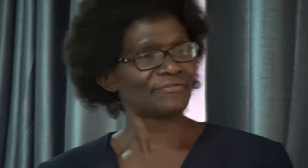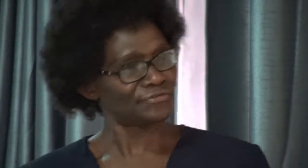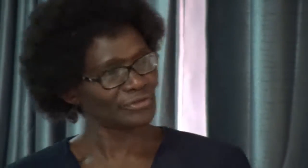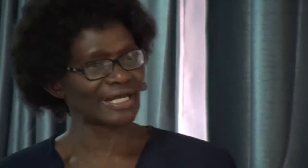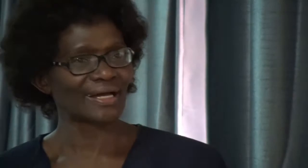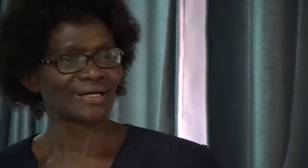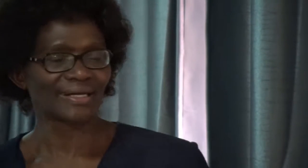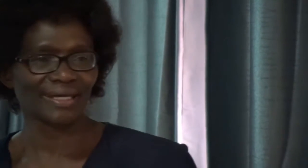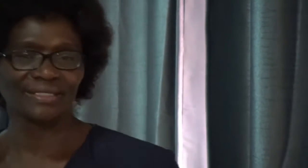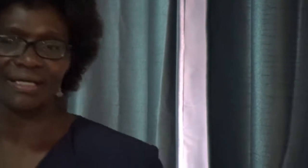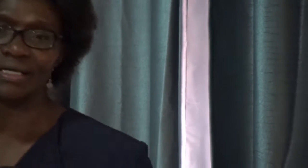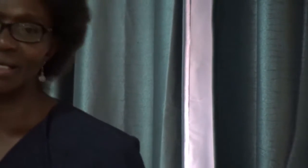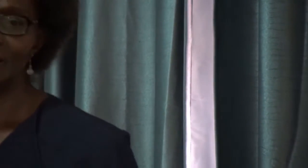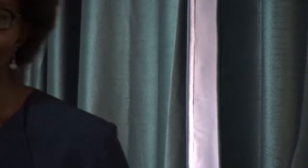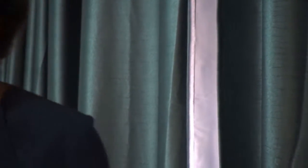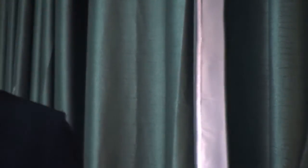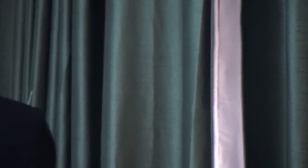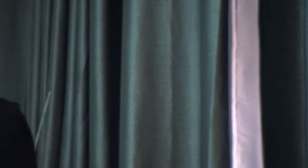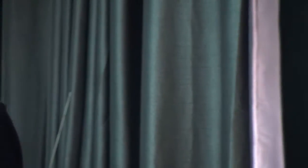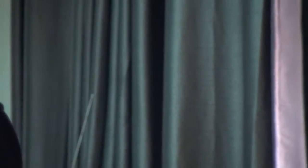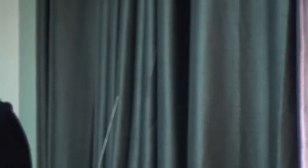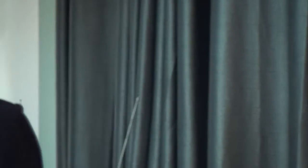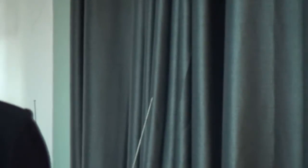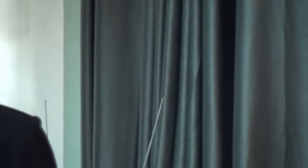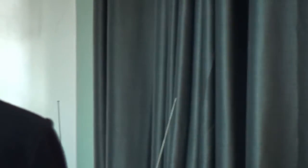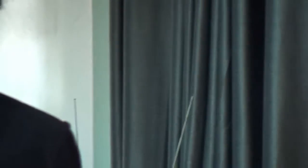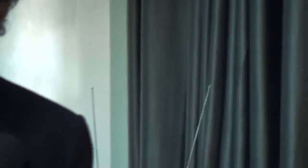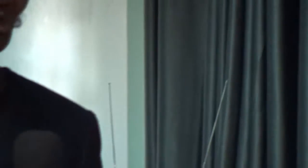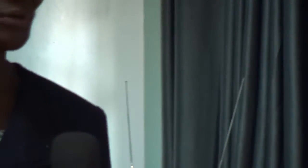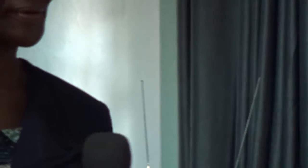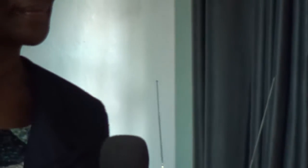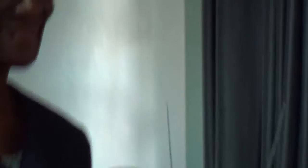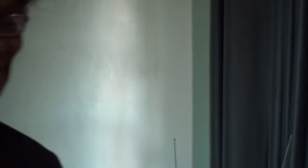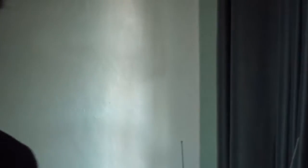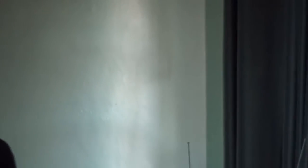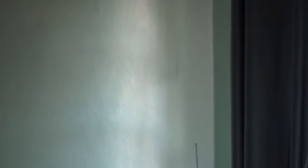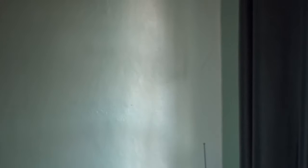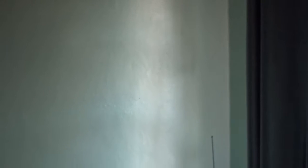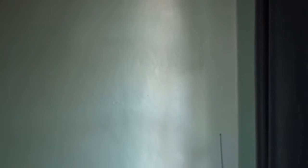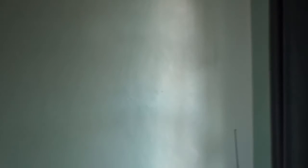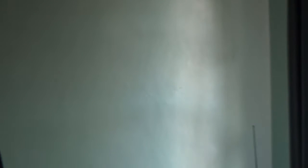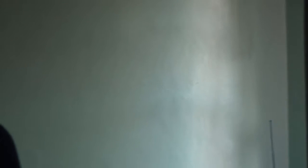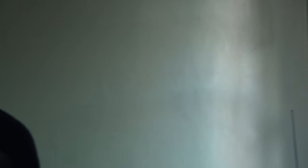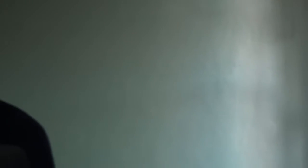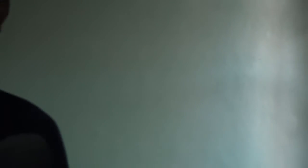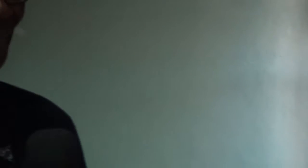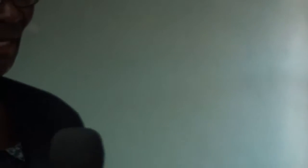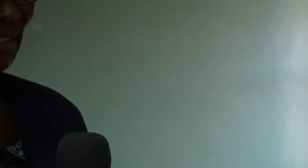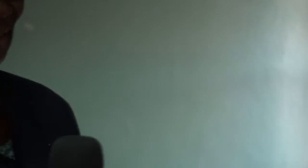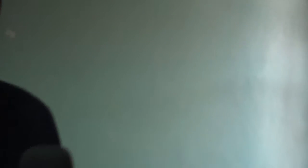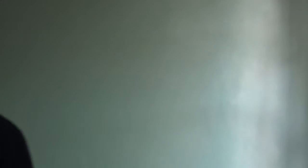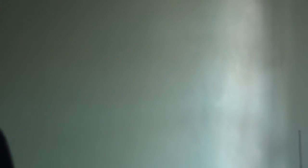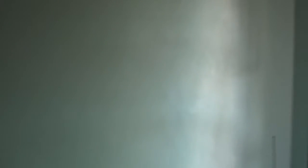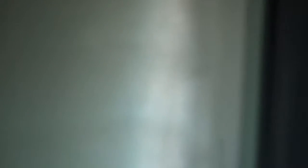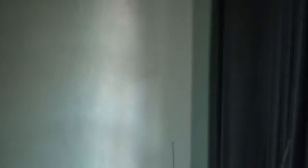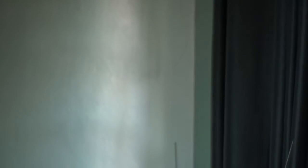Teacher Future Kenya is looking forward to implement, and I welcome your